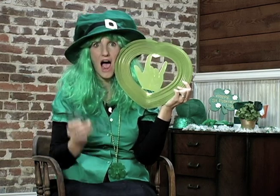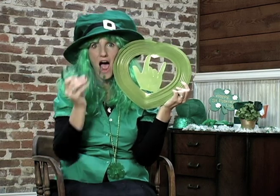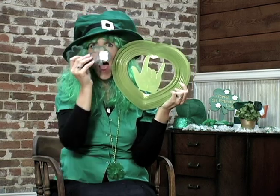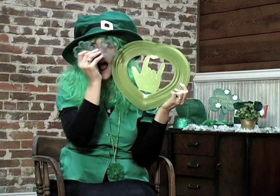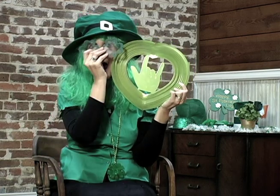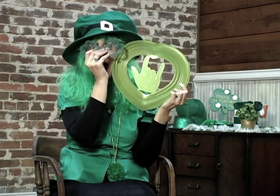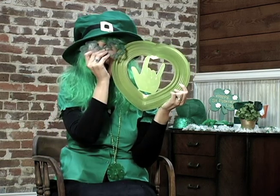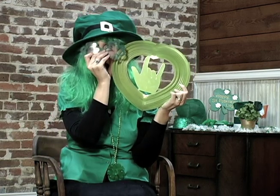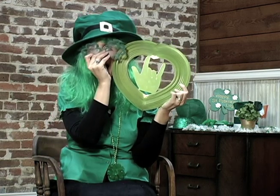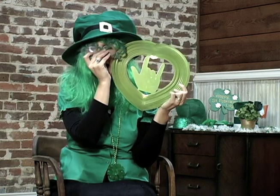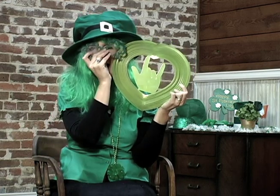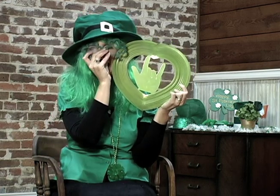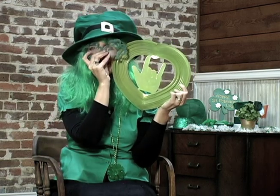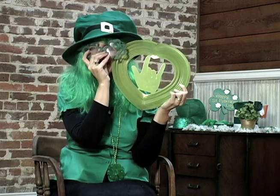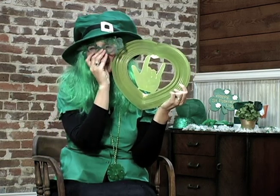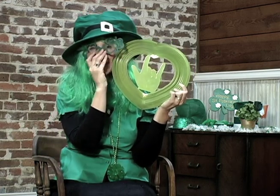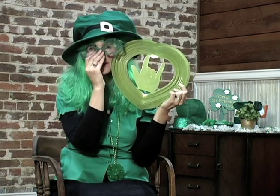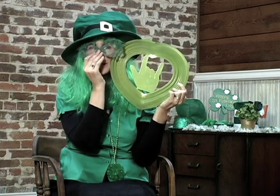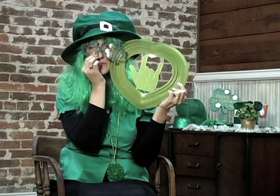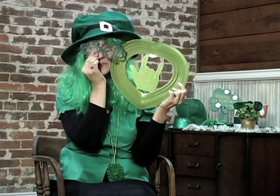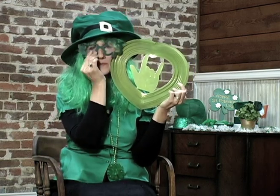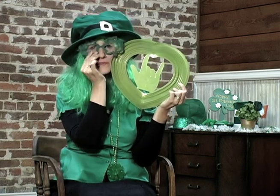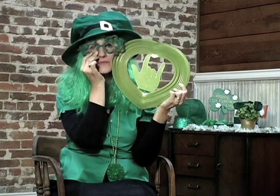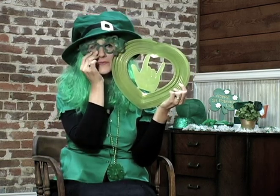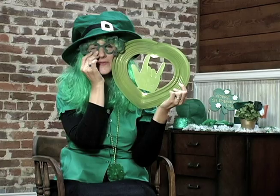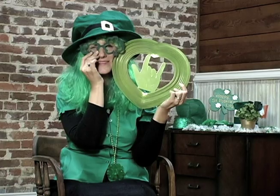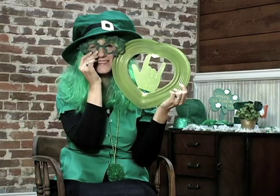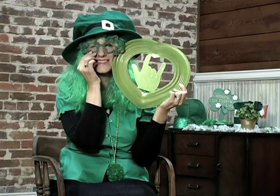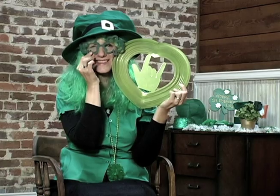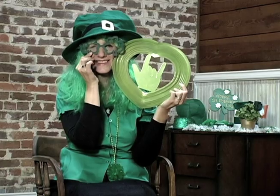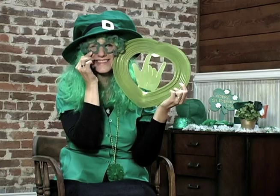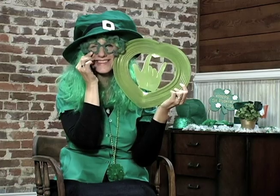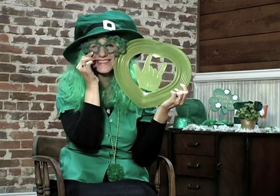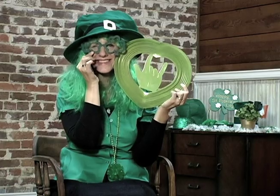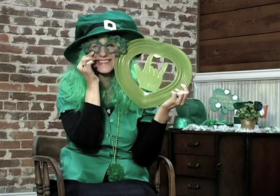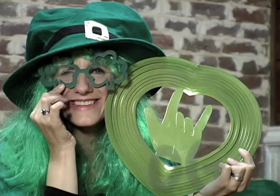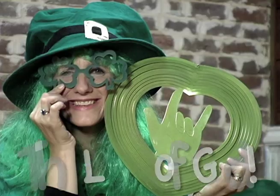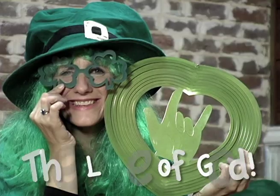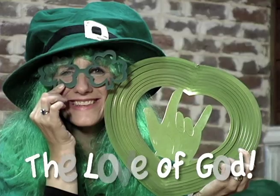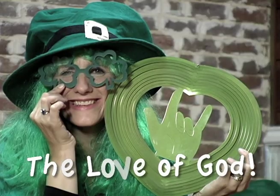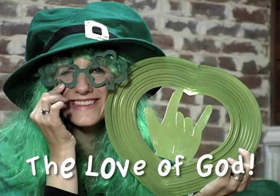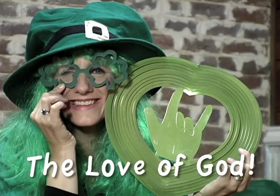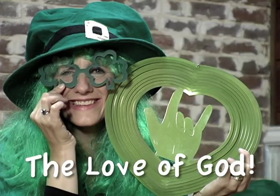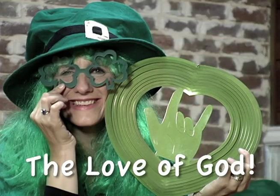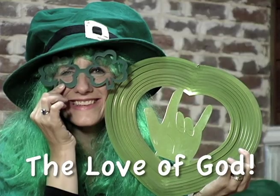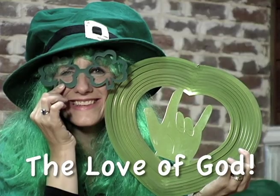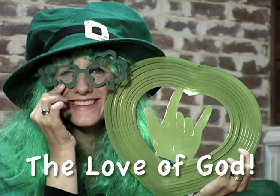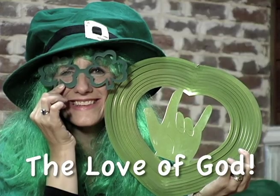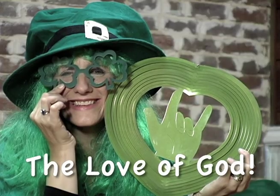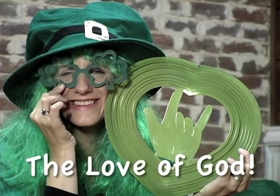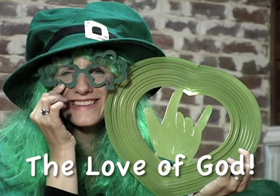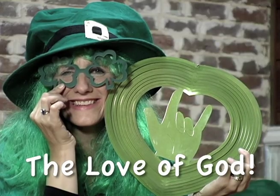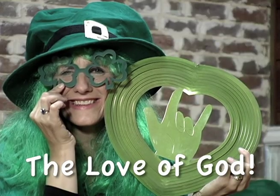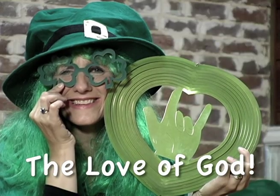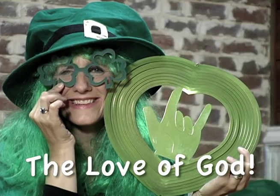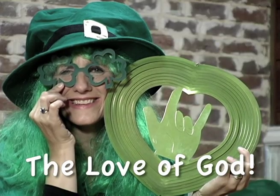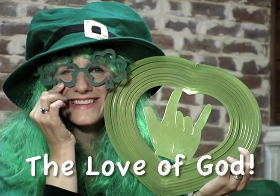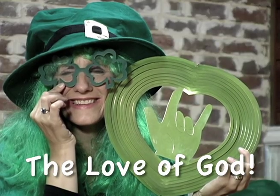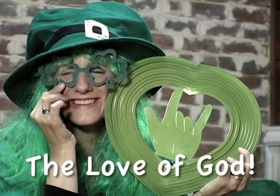I can see it. The love, the love, the love of God. God's love.